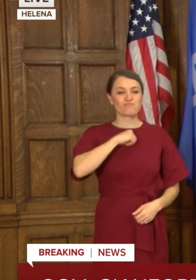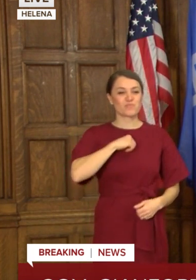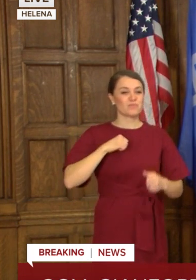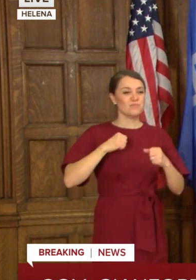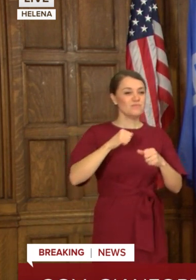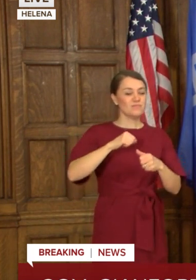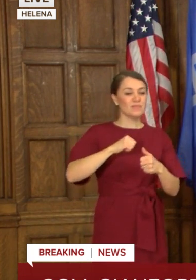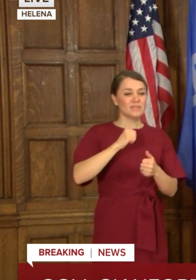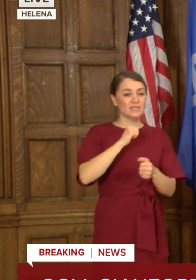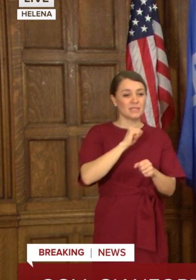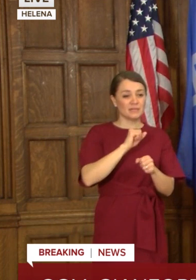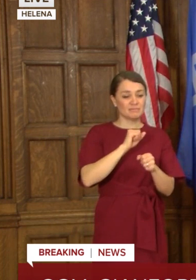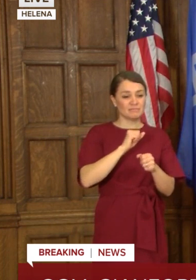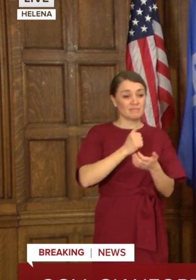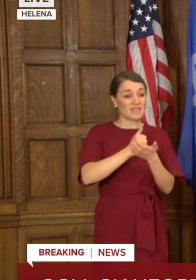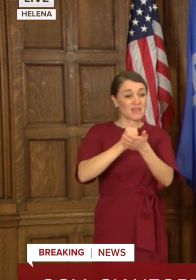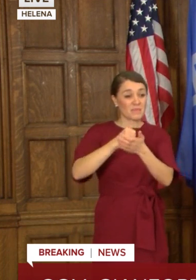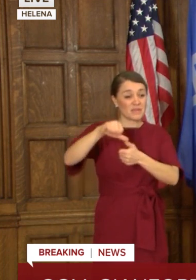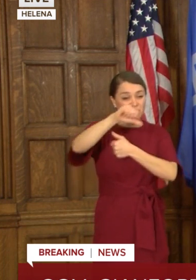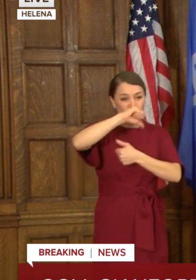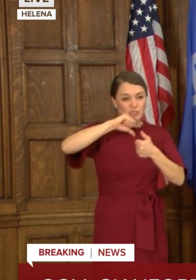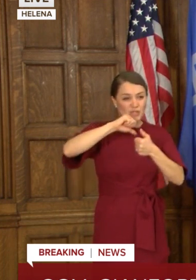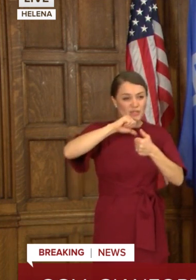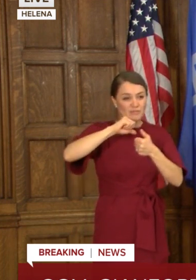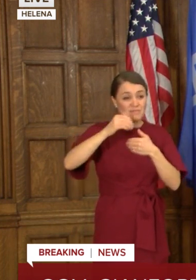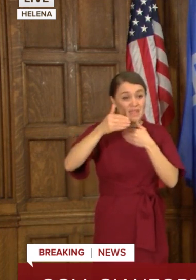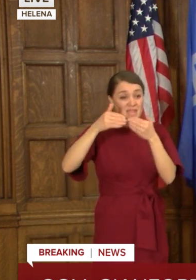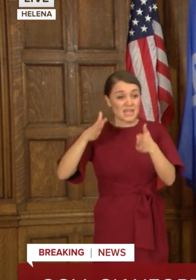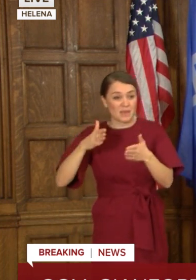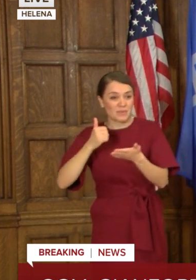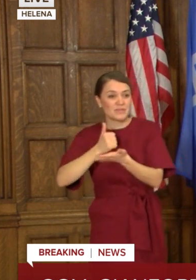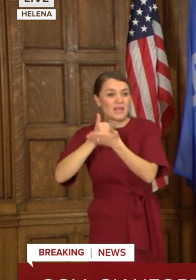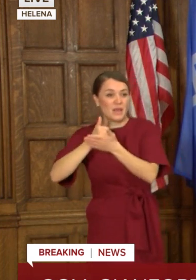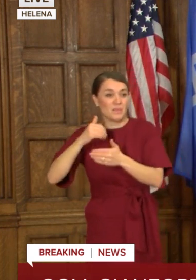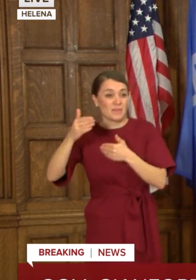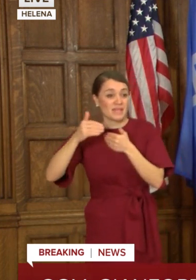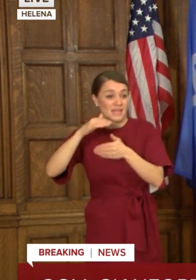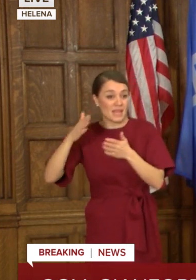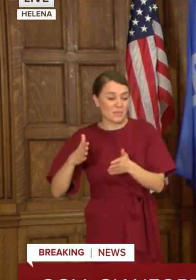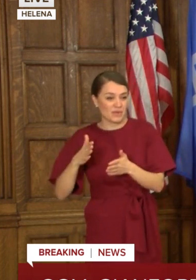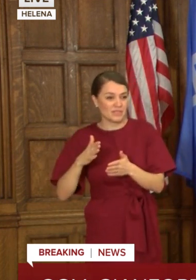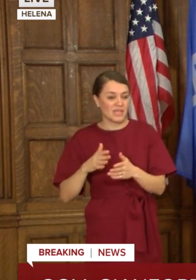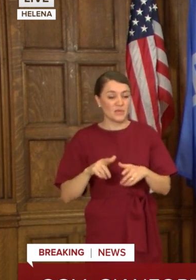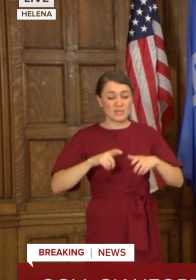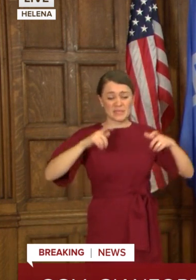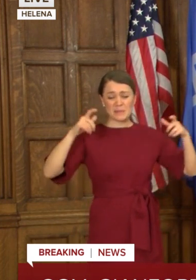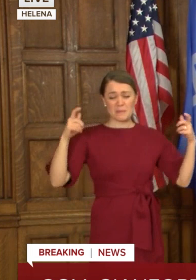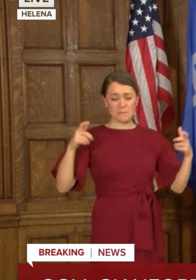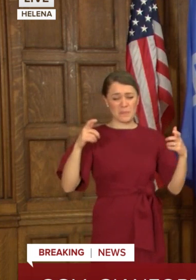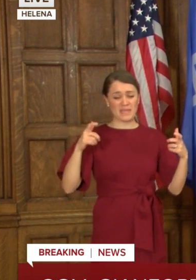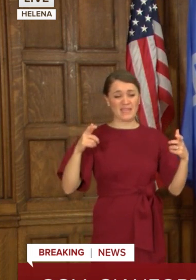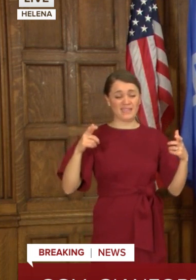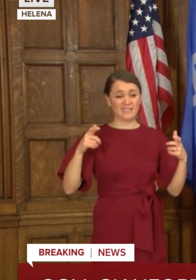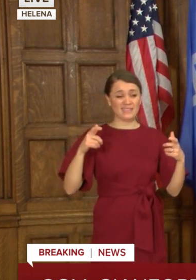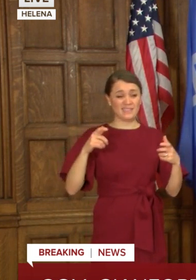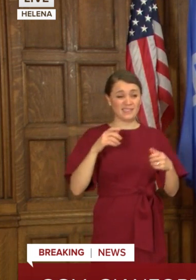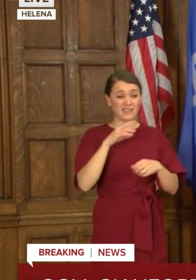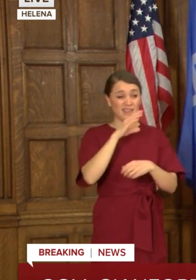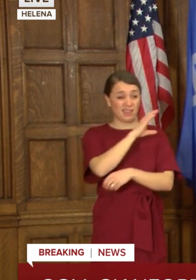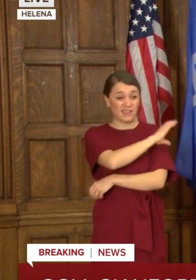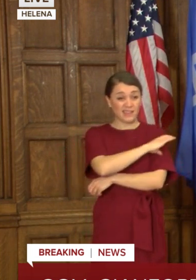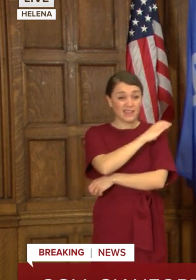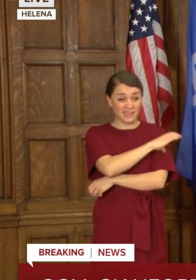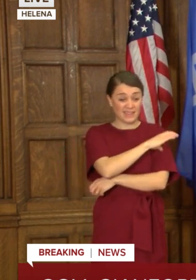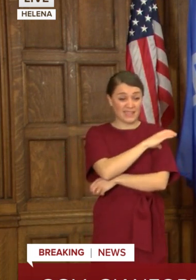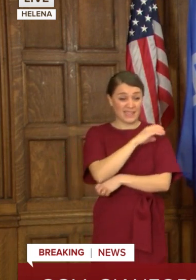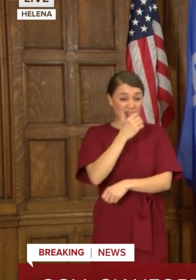were helping neighbors. It was the largest clinic healthcare officials in Flathead County have done to date. And a